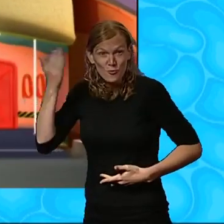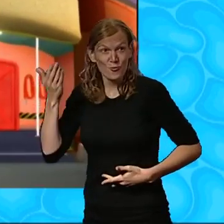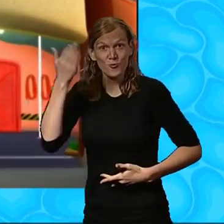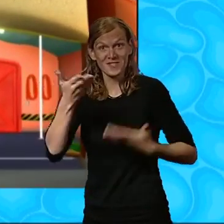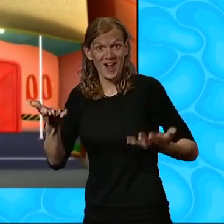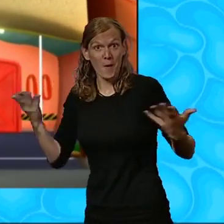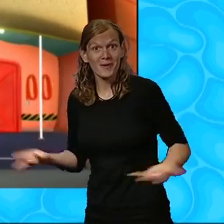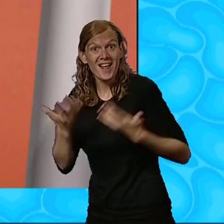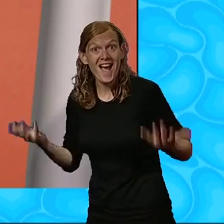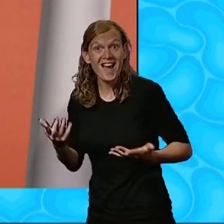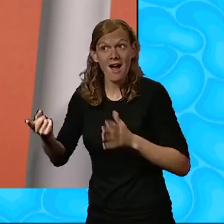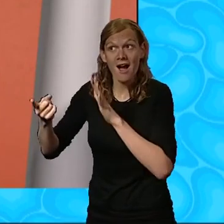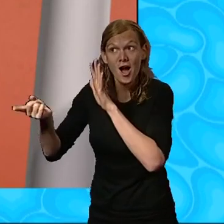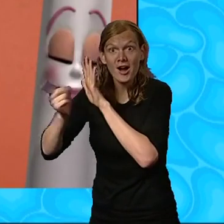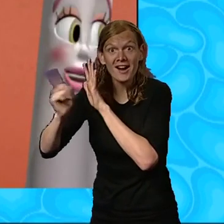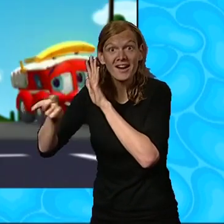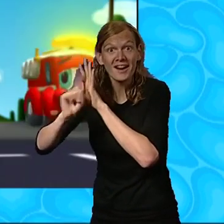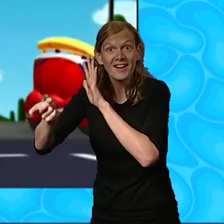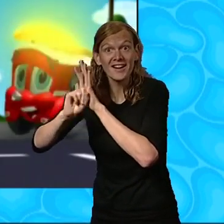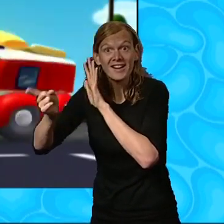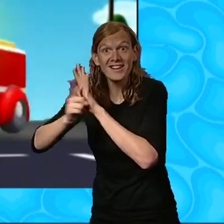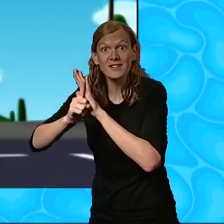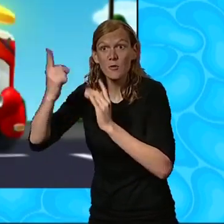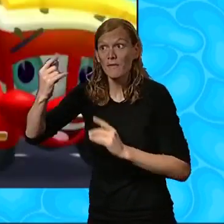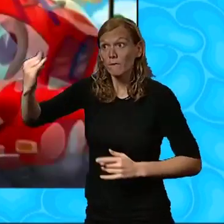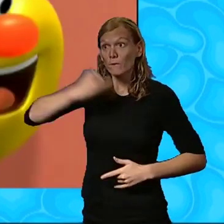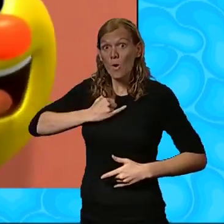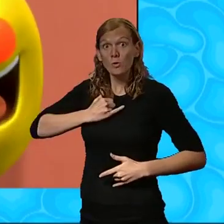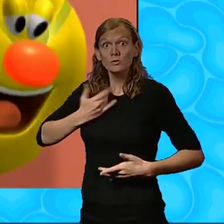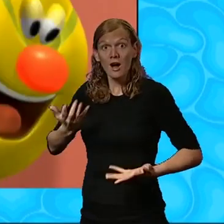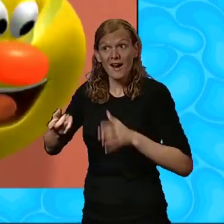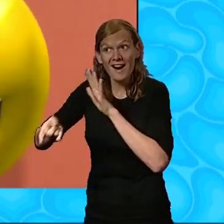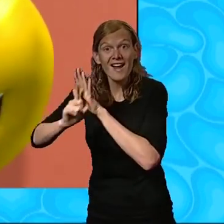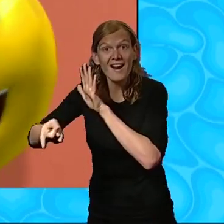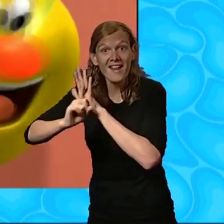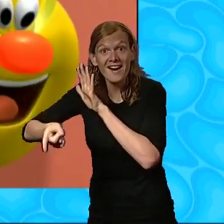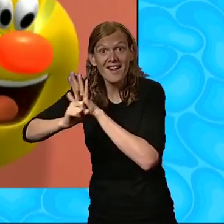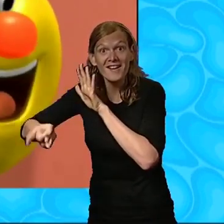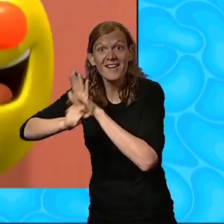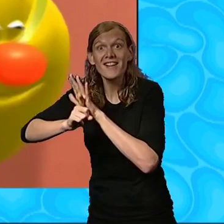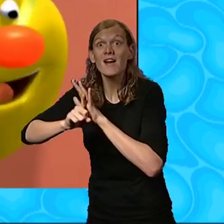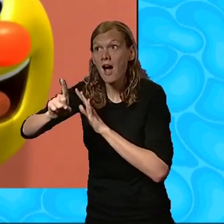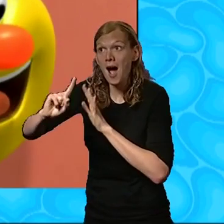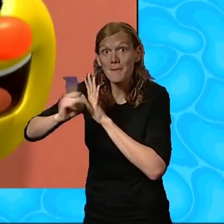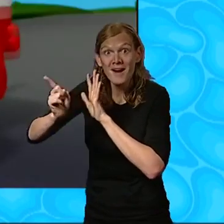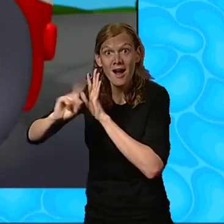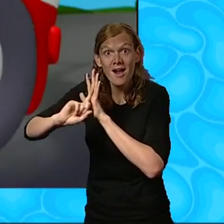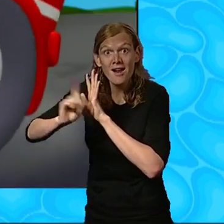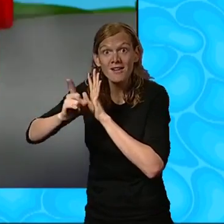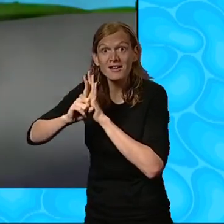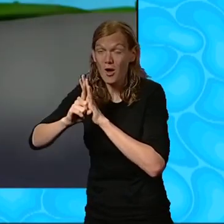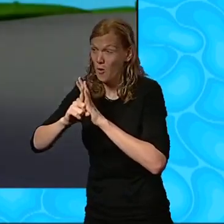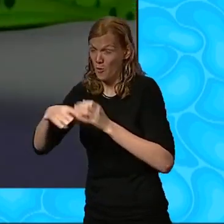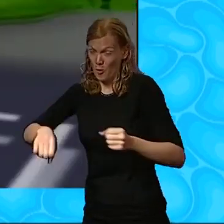it's time to play. Ring, ring, ring. Somebody's calling. Clang, clang, clang. There goes the bell.